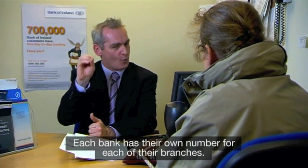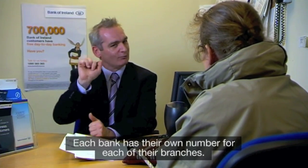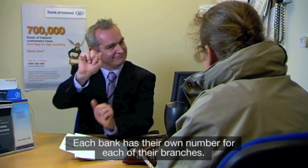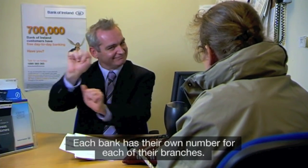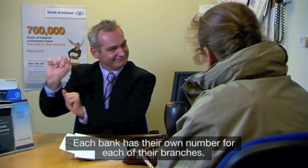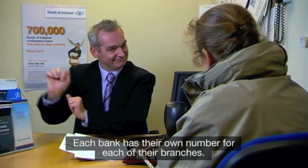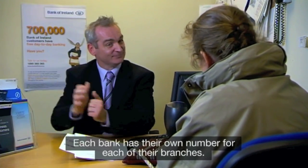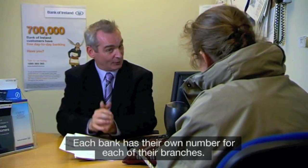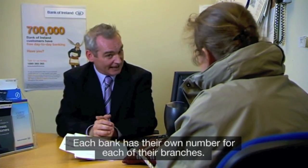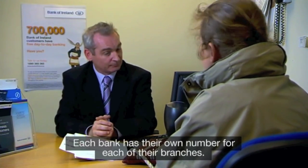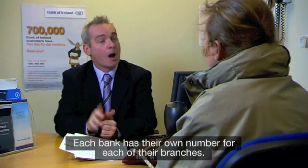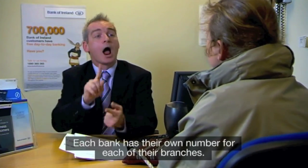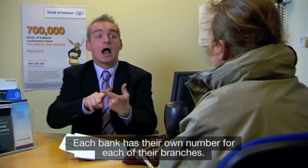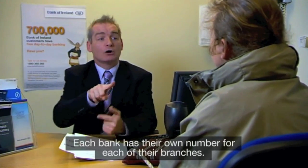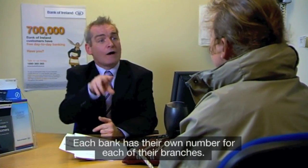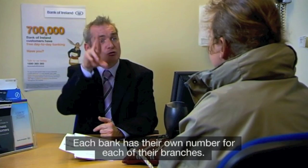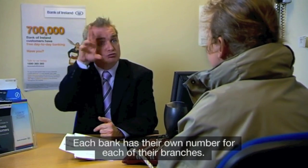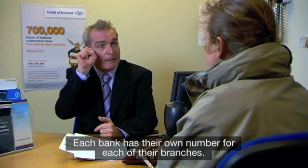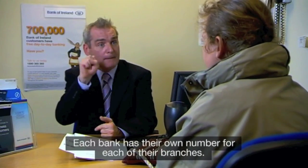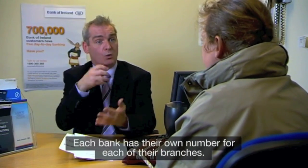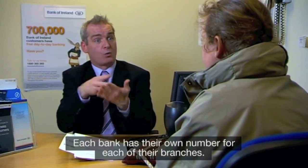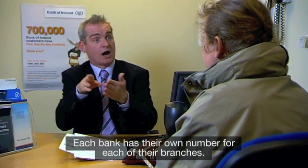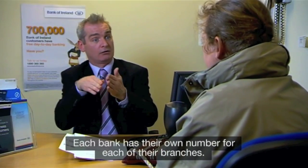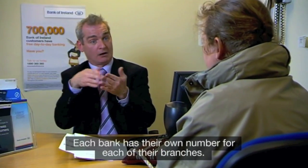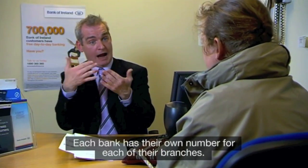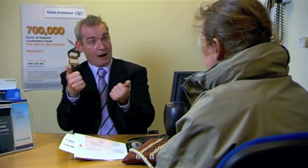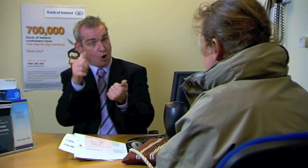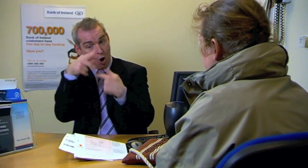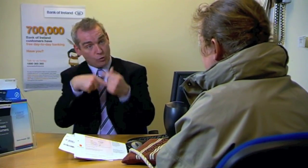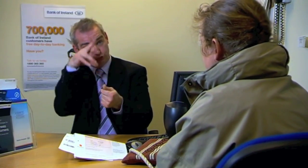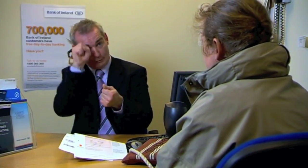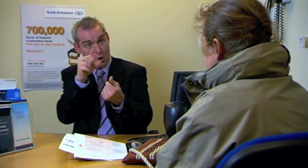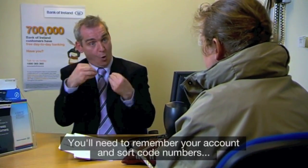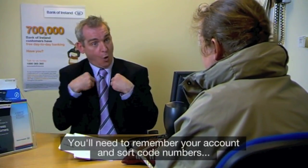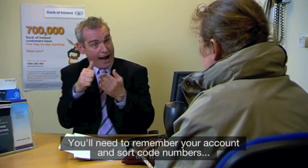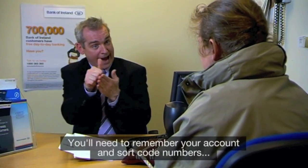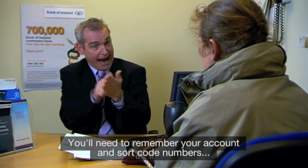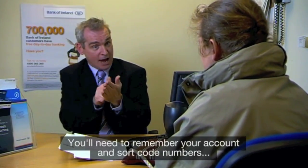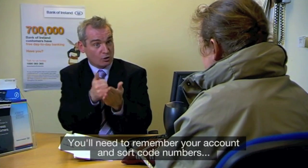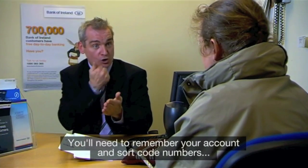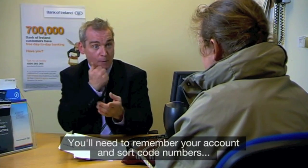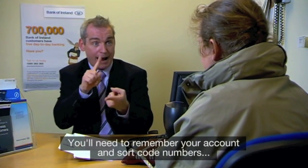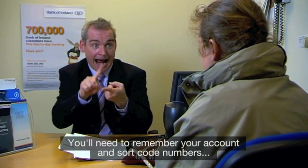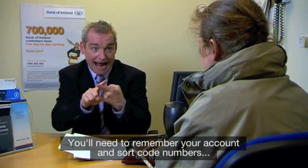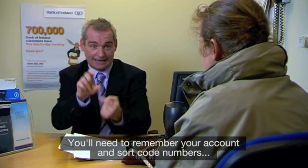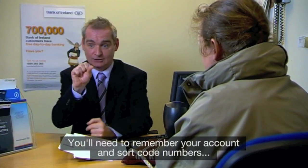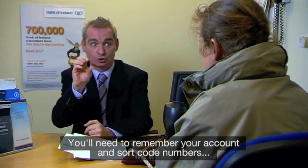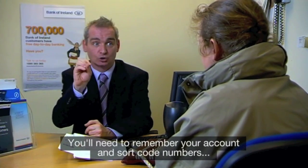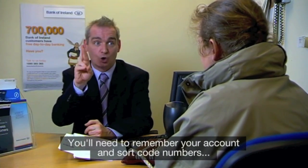Each bank has their own numbers for each of their branches. You'll need to remember your account and